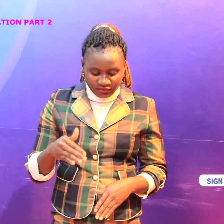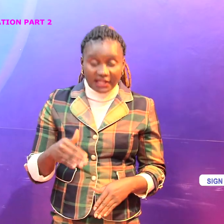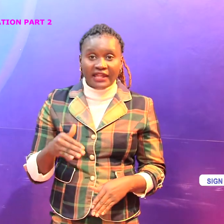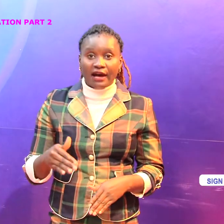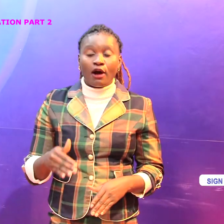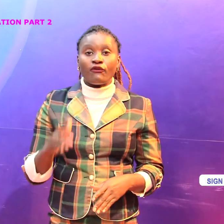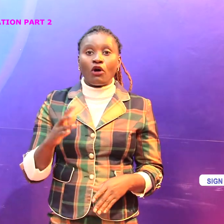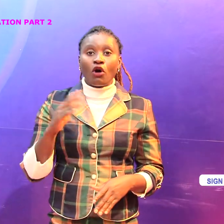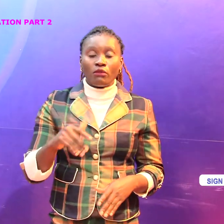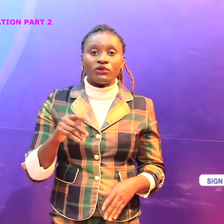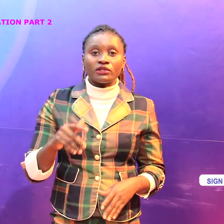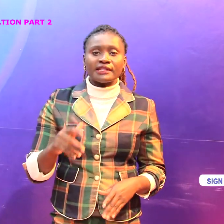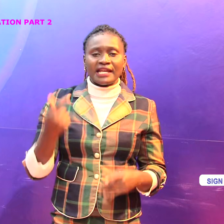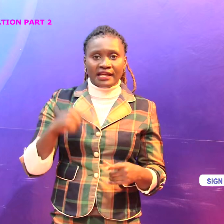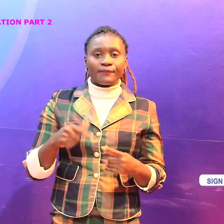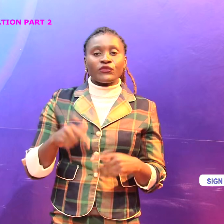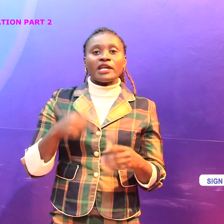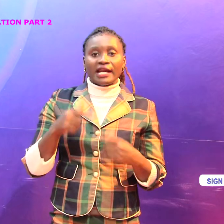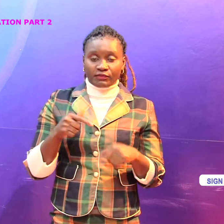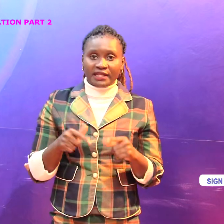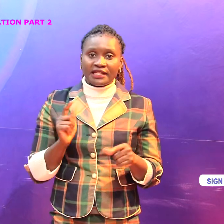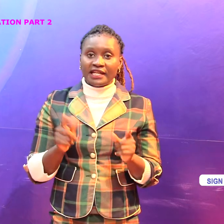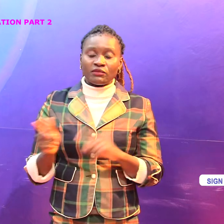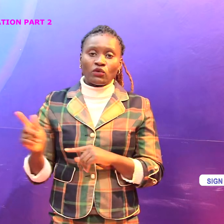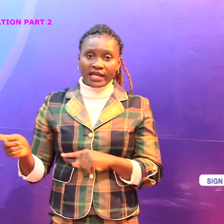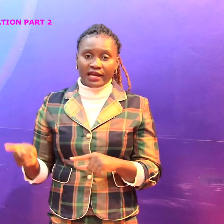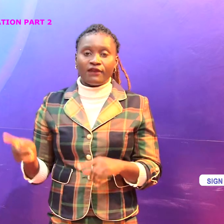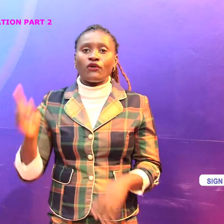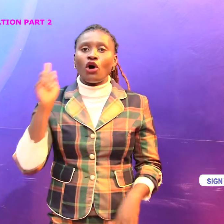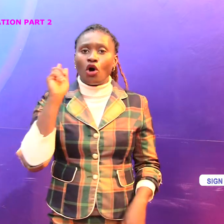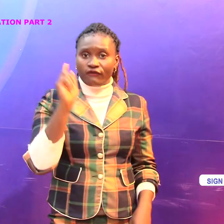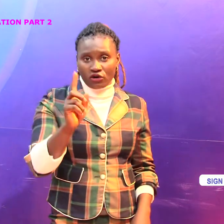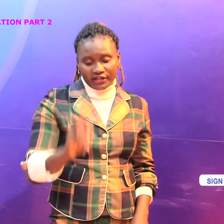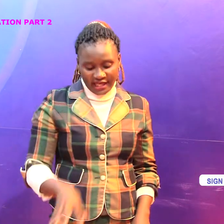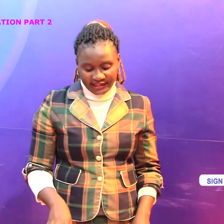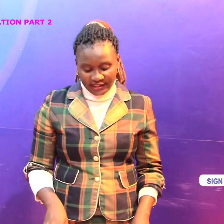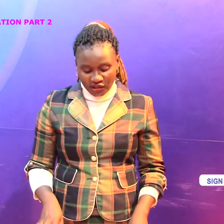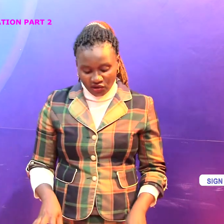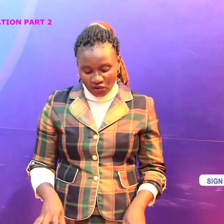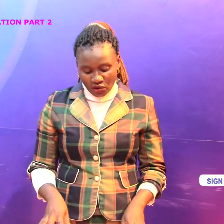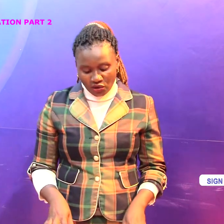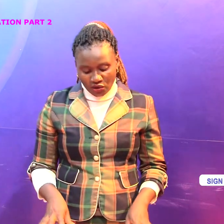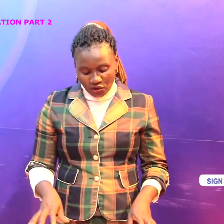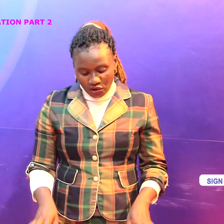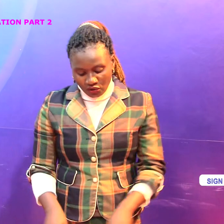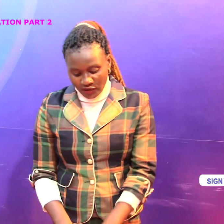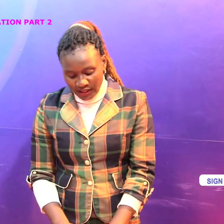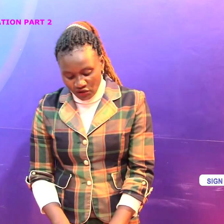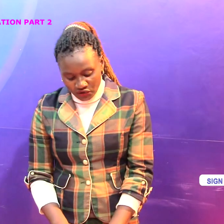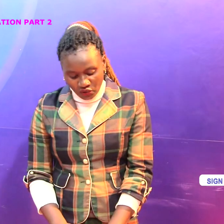been there for almost saying the teacher has been working here for 4 years. So we use